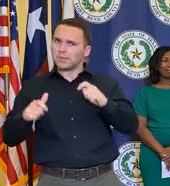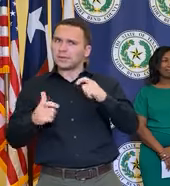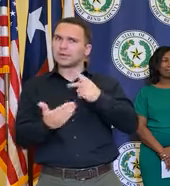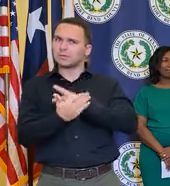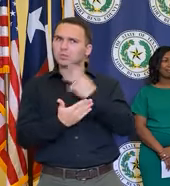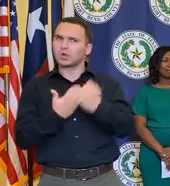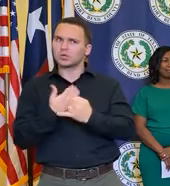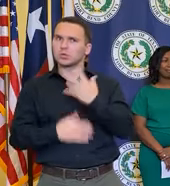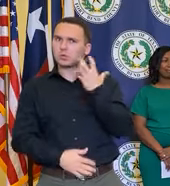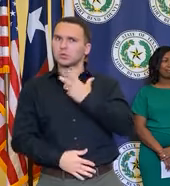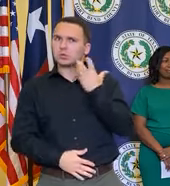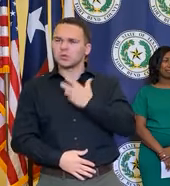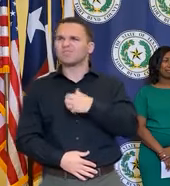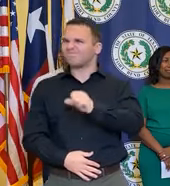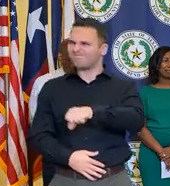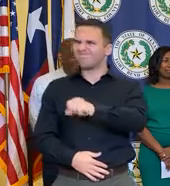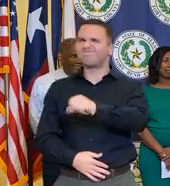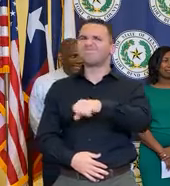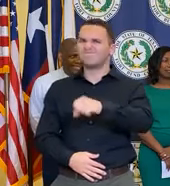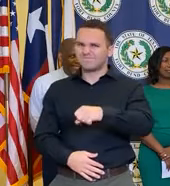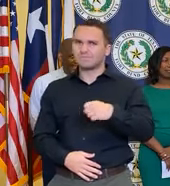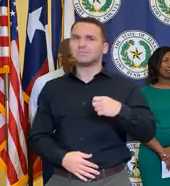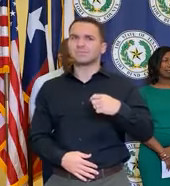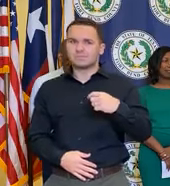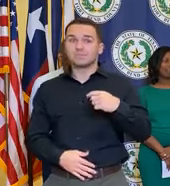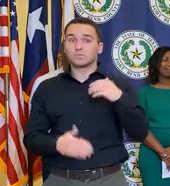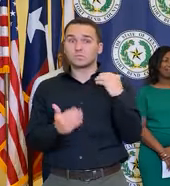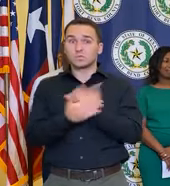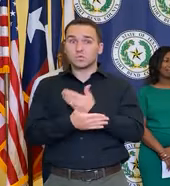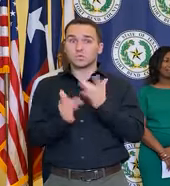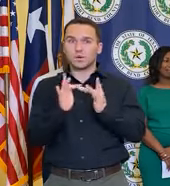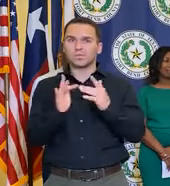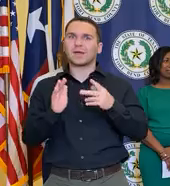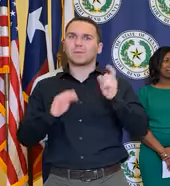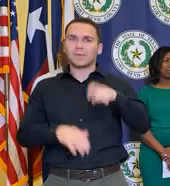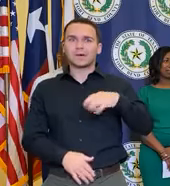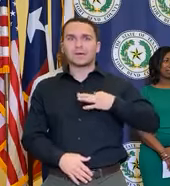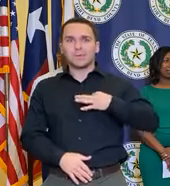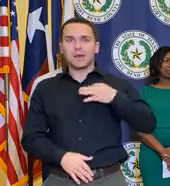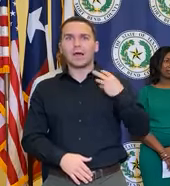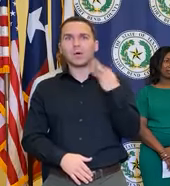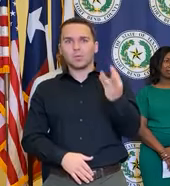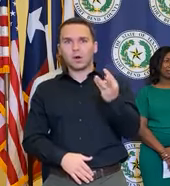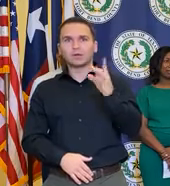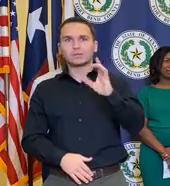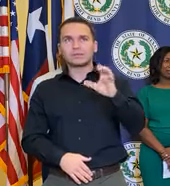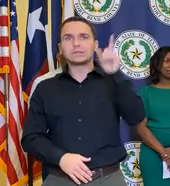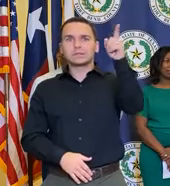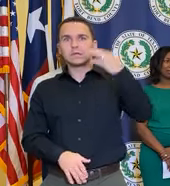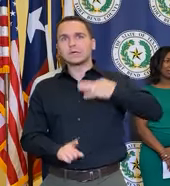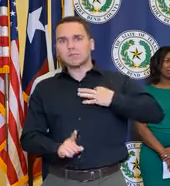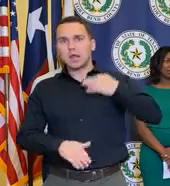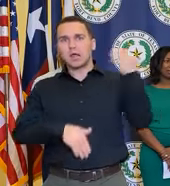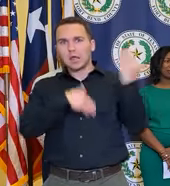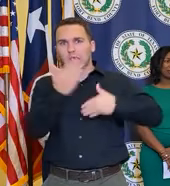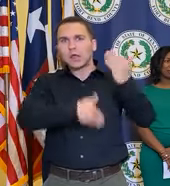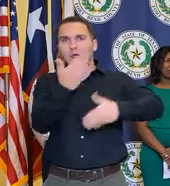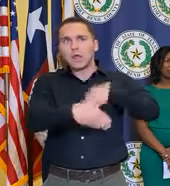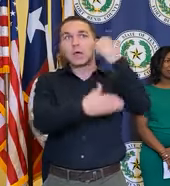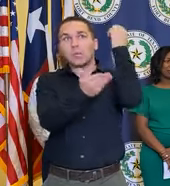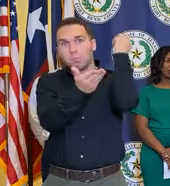the domain. You have to apply to Washington, D.C. and get it's a GOV domain name. So that department